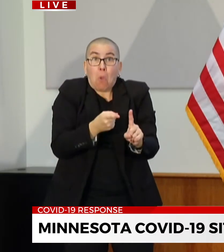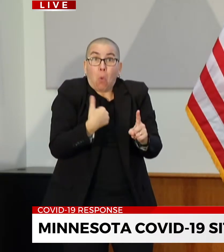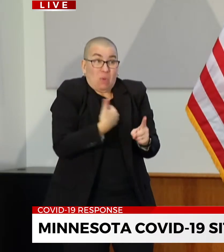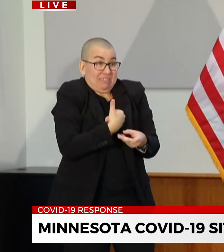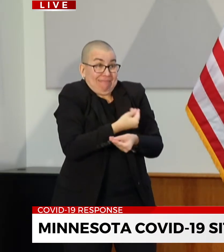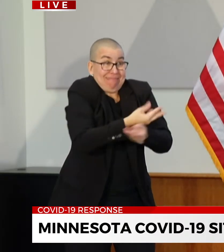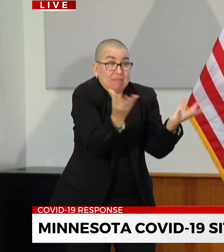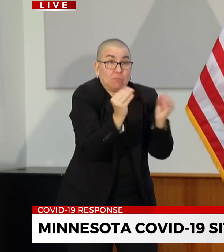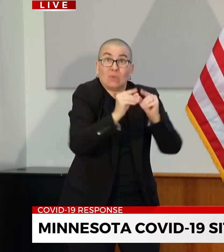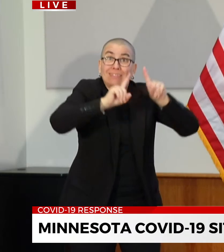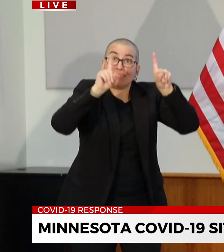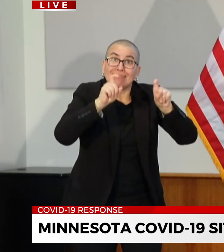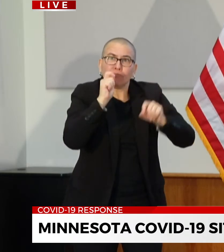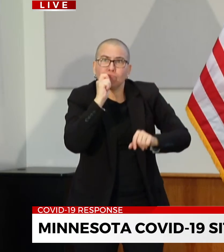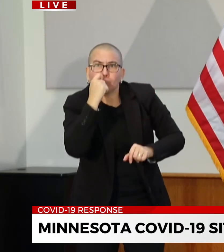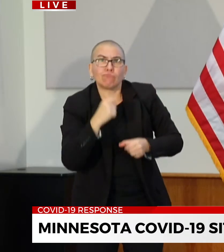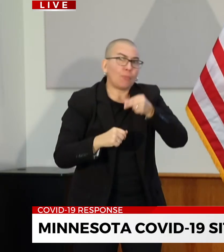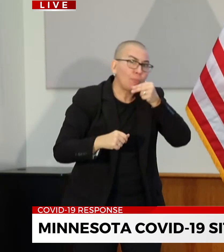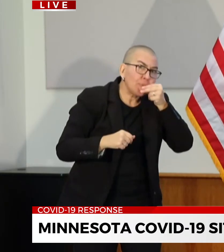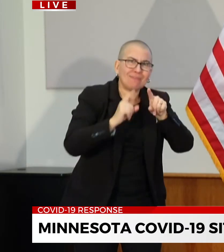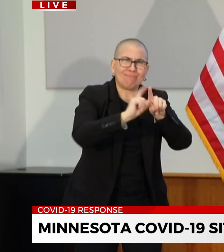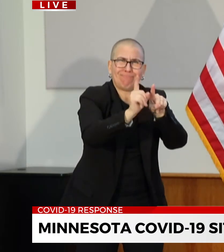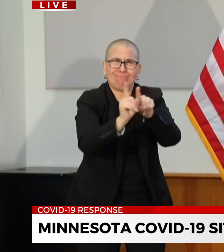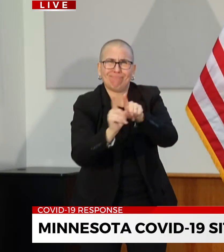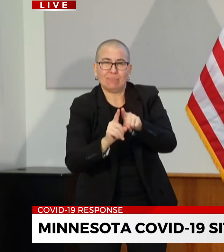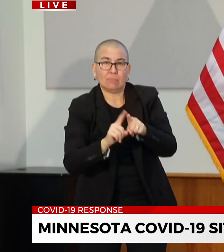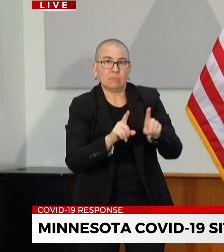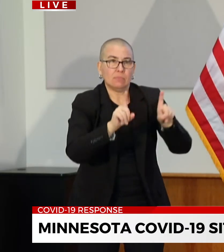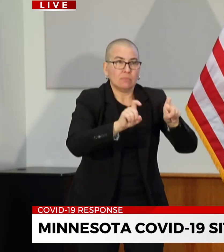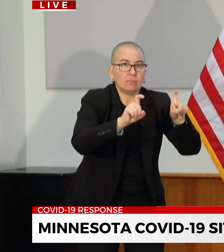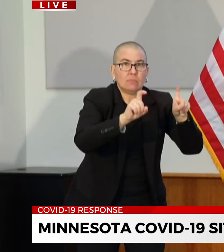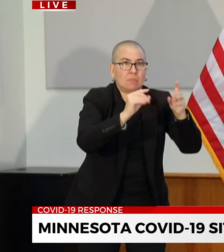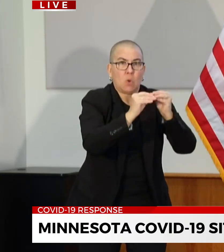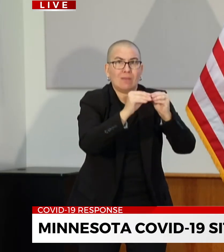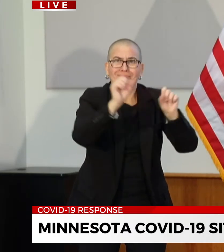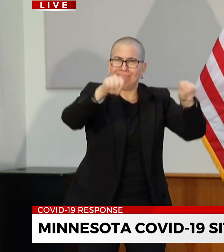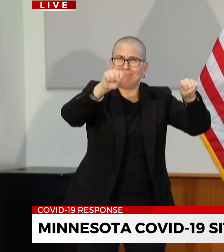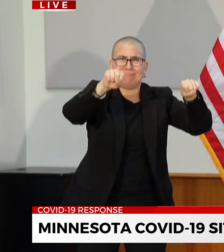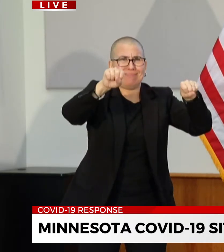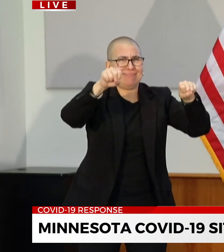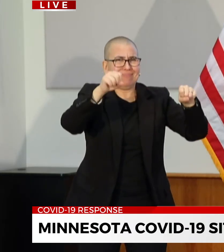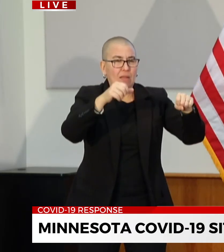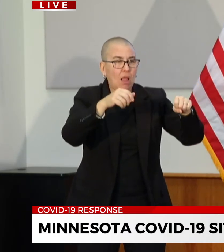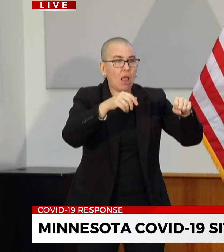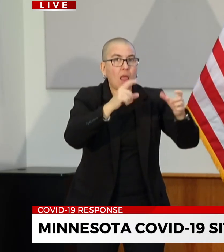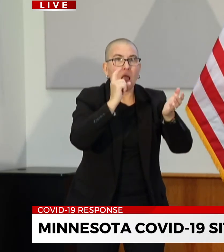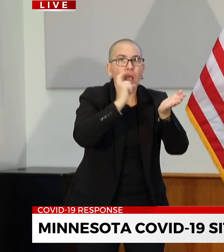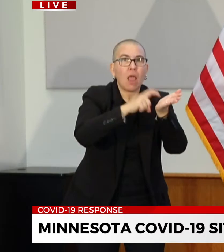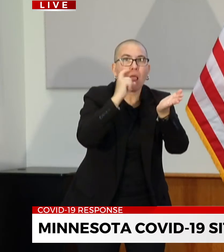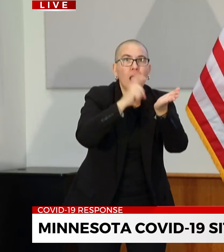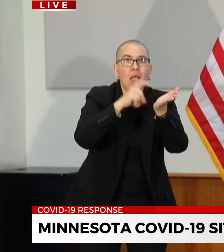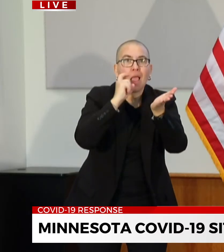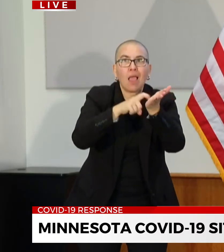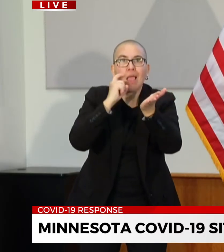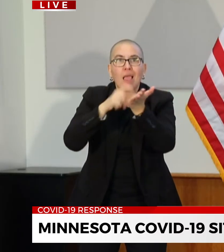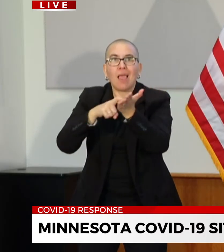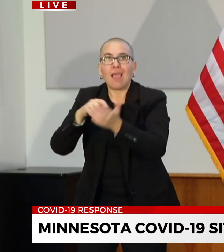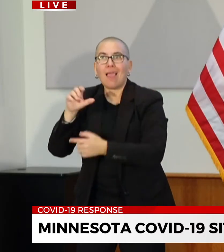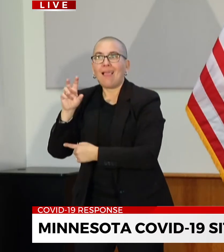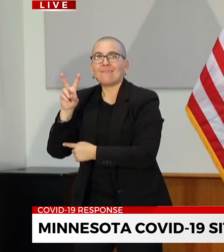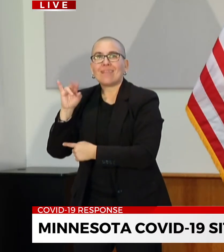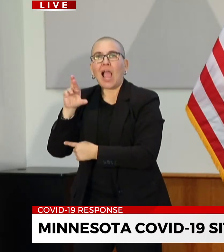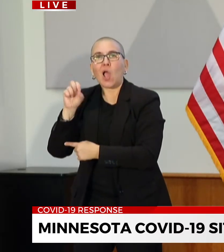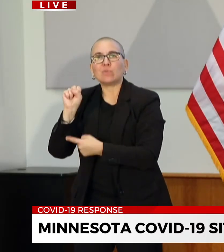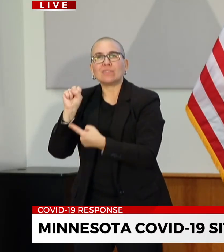But we're not just finding more cases because we're testing more. Again, it's just showing us how much more virus is really out there, and it's a